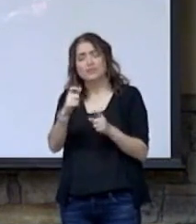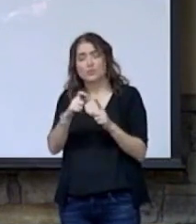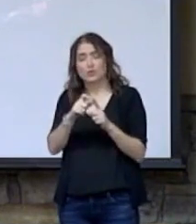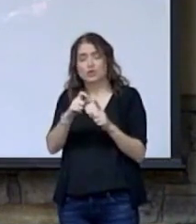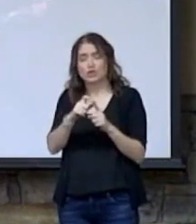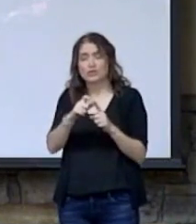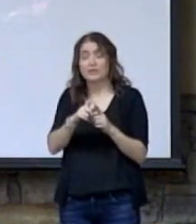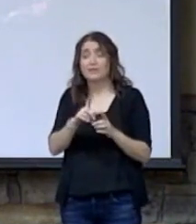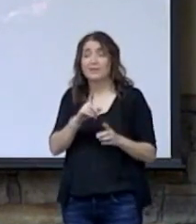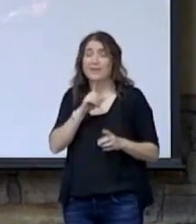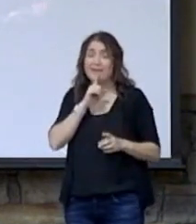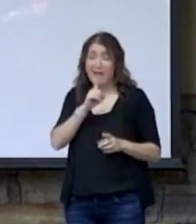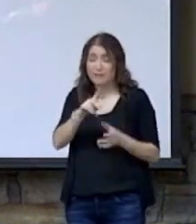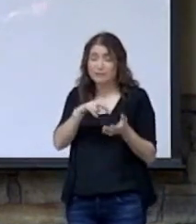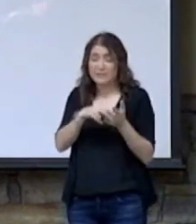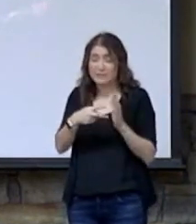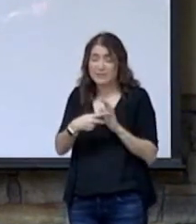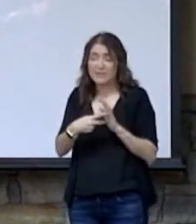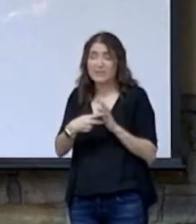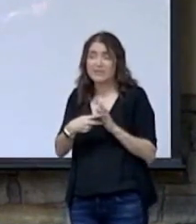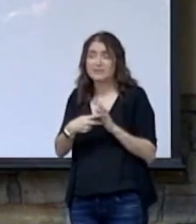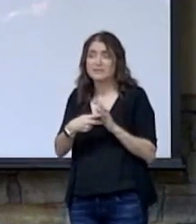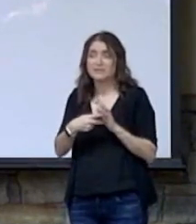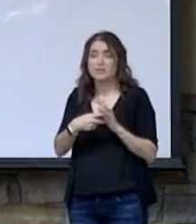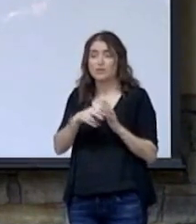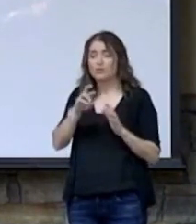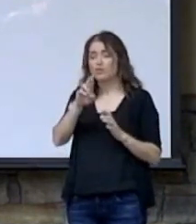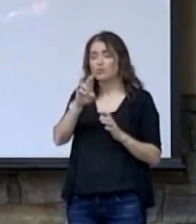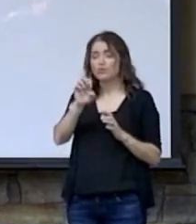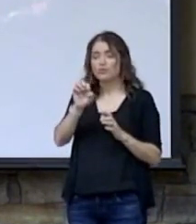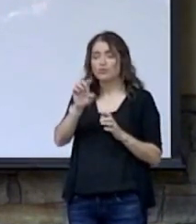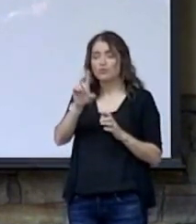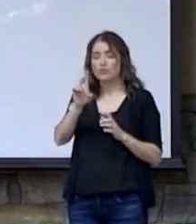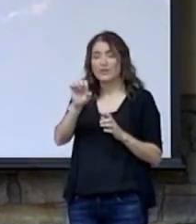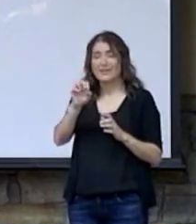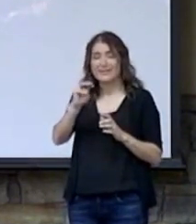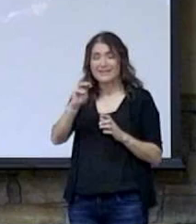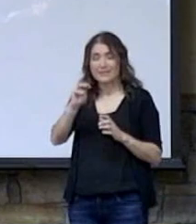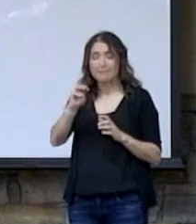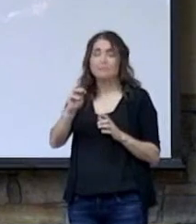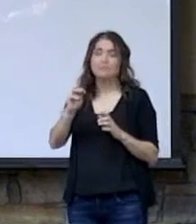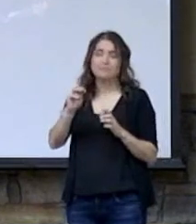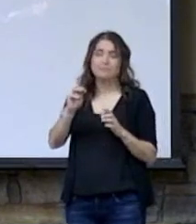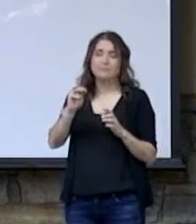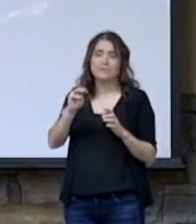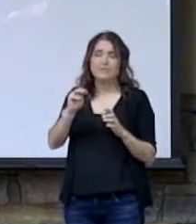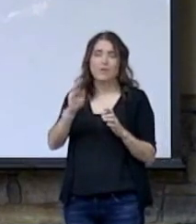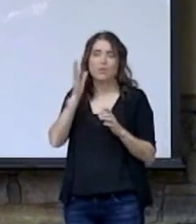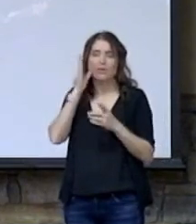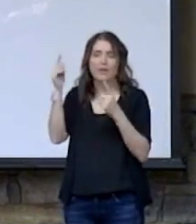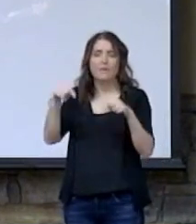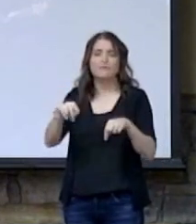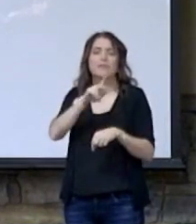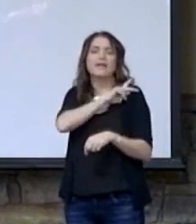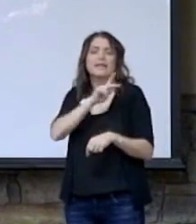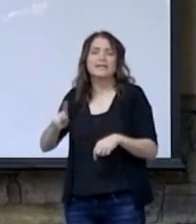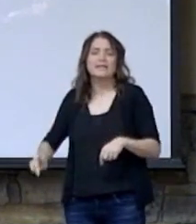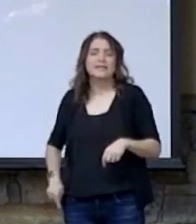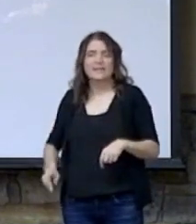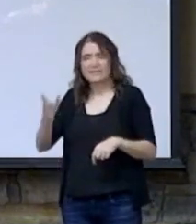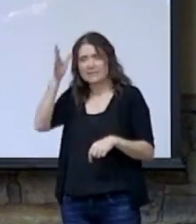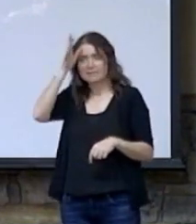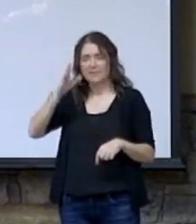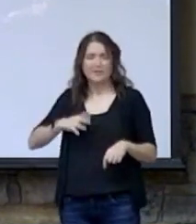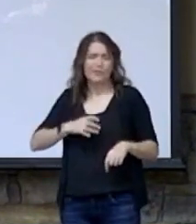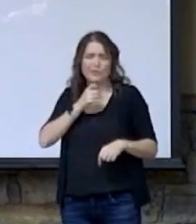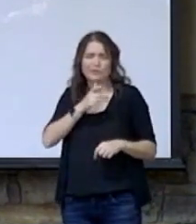word actually means the redeeming quality that would come along through a kinsman. And that's not something that you and I think